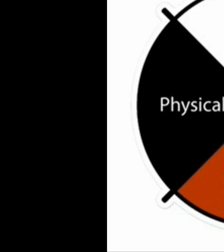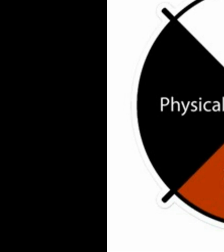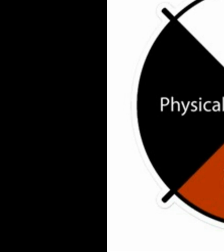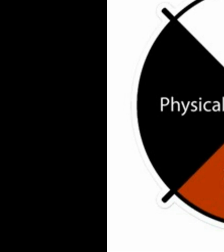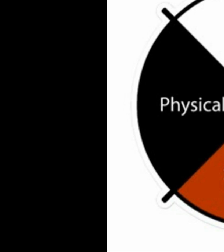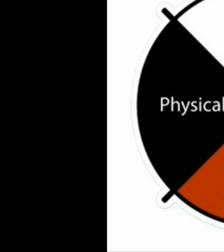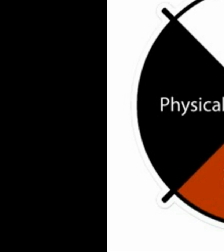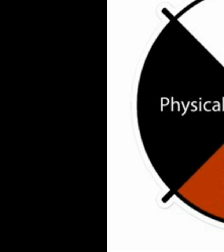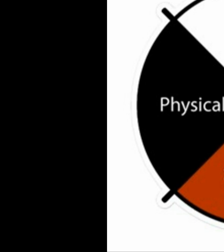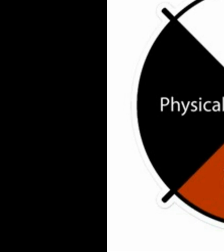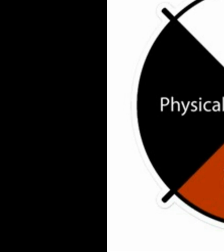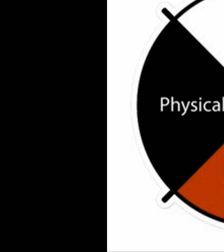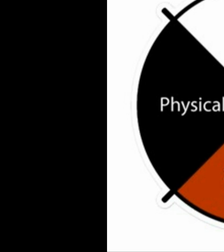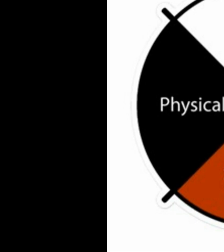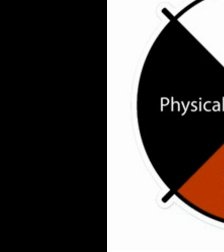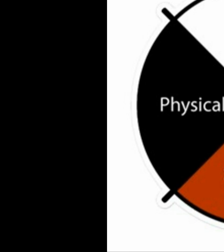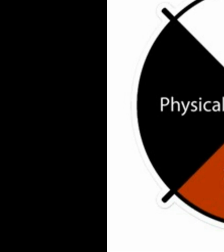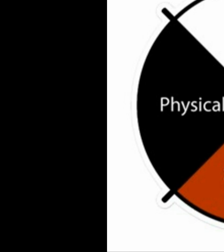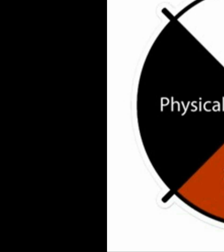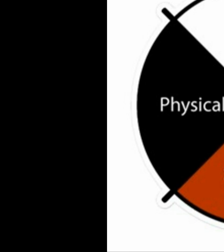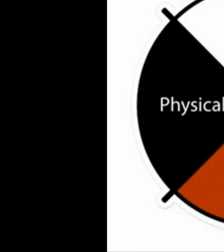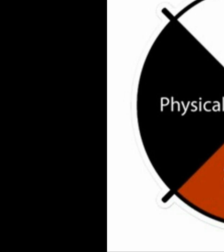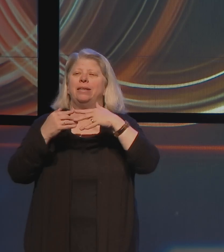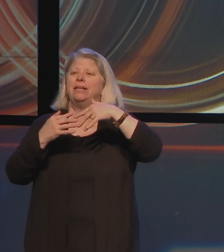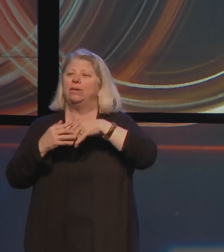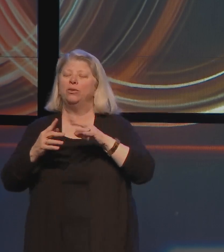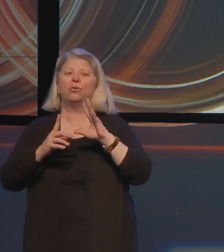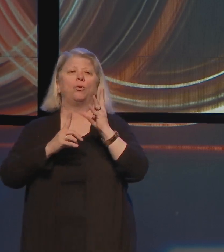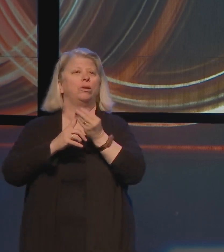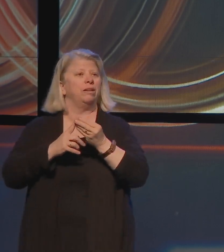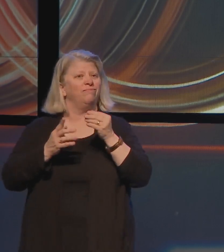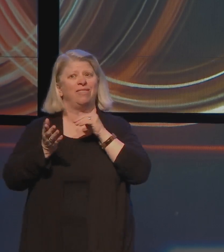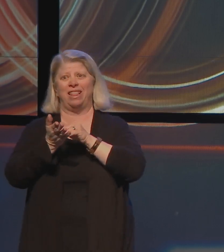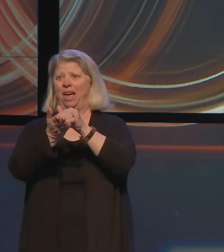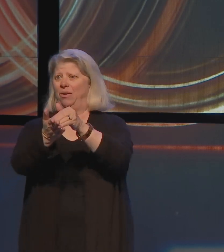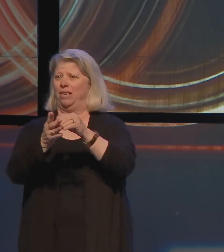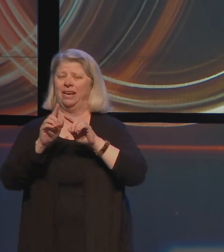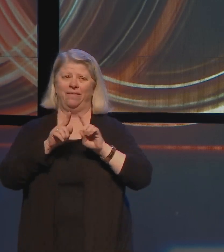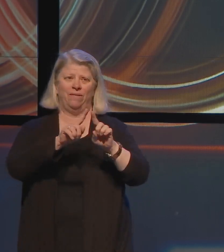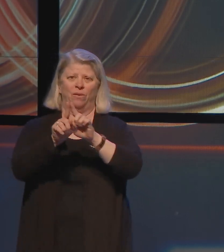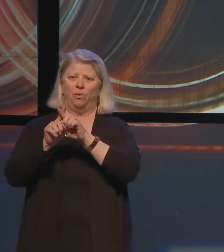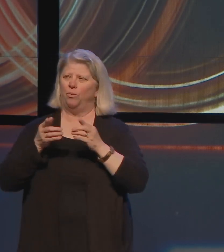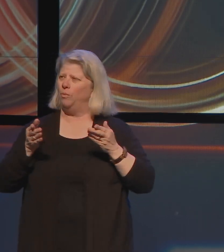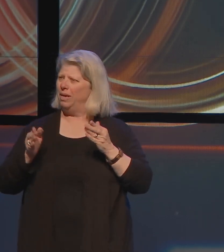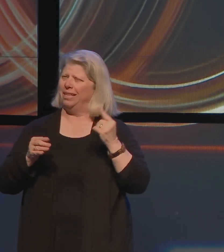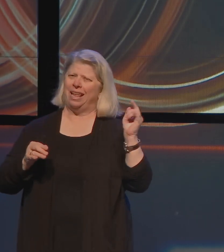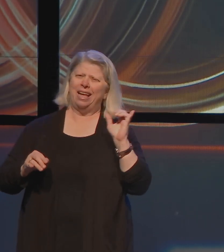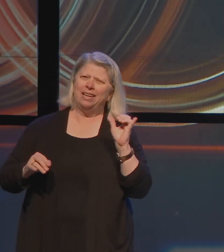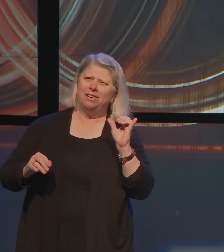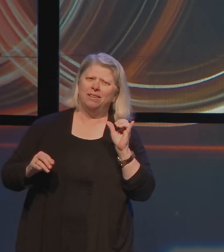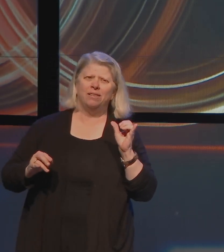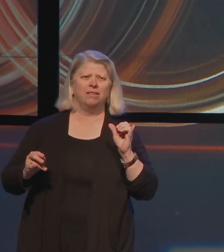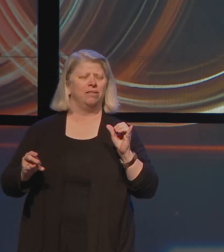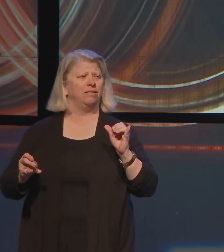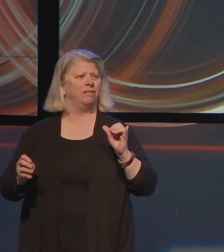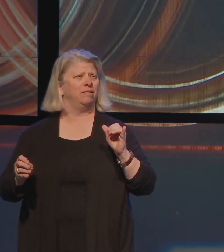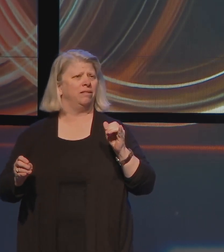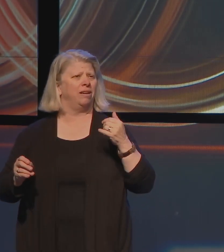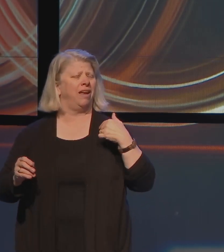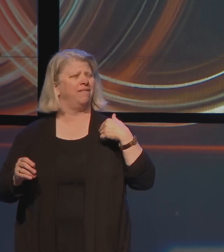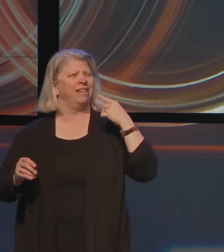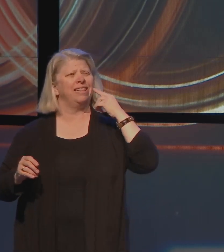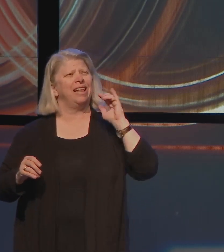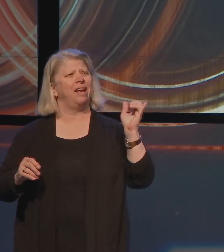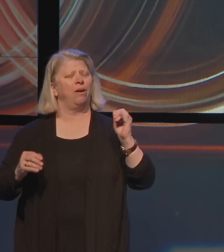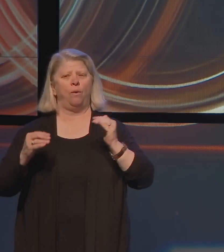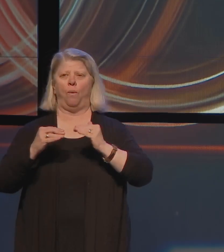like there's not just one way of being in an indigenous culture. There are thousands of ways in which I think there's something like, I don't have it, I think there's something